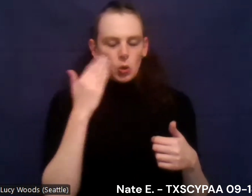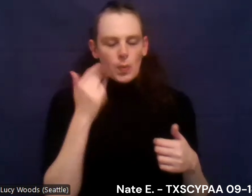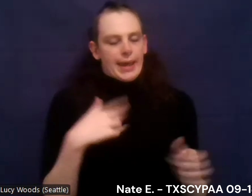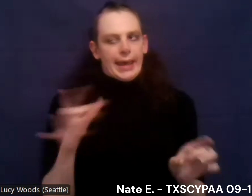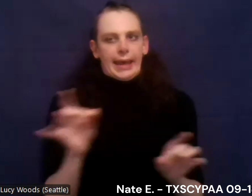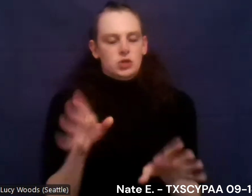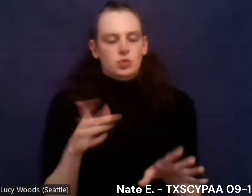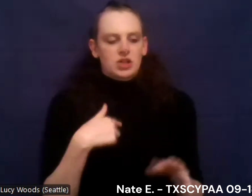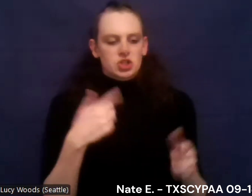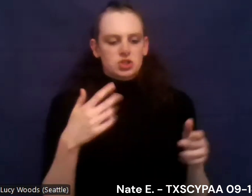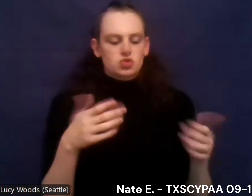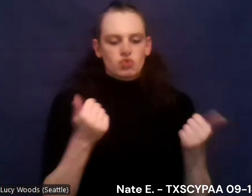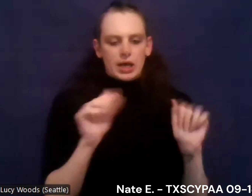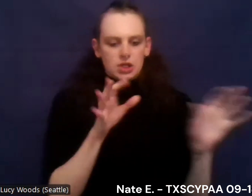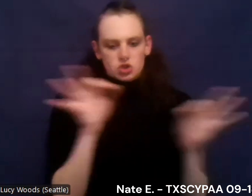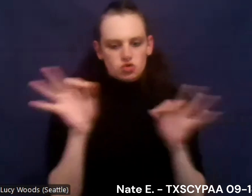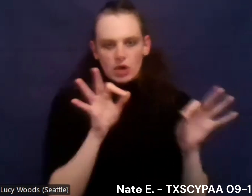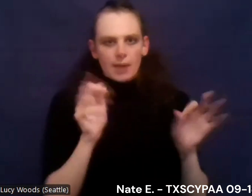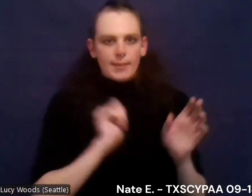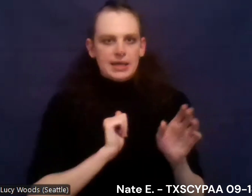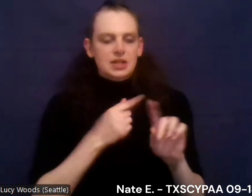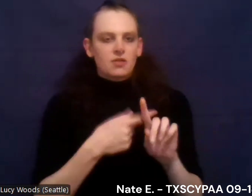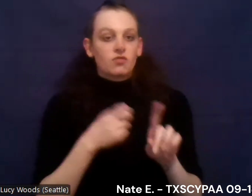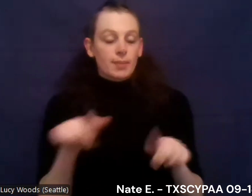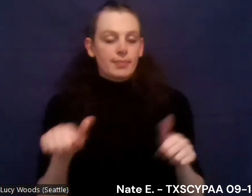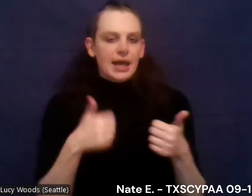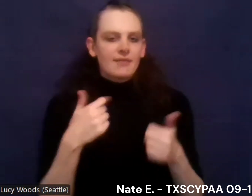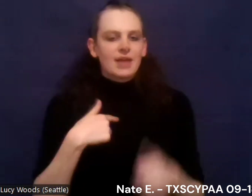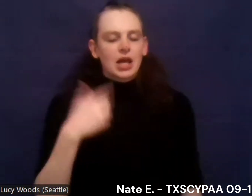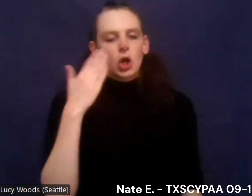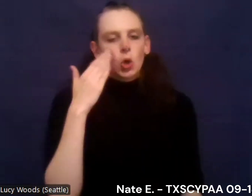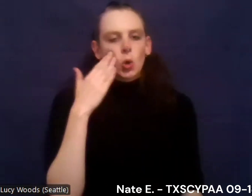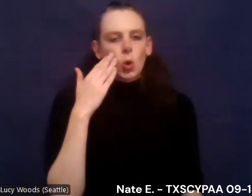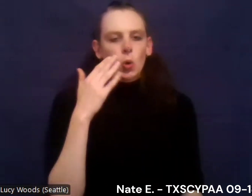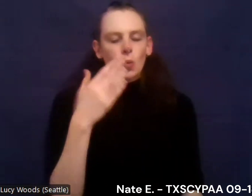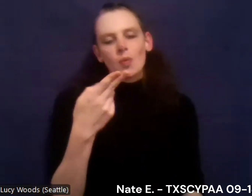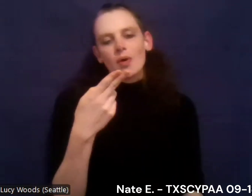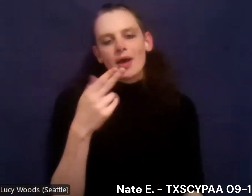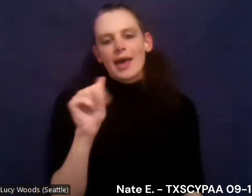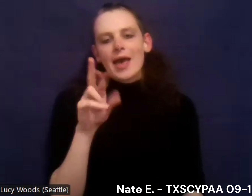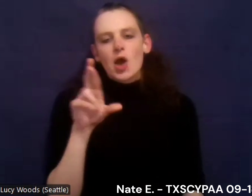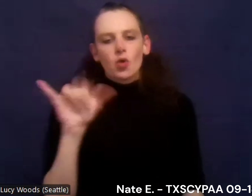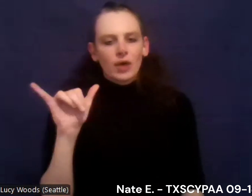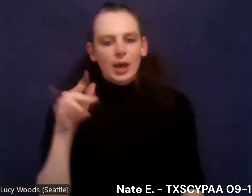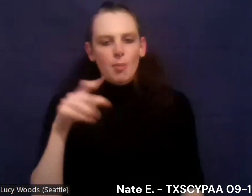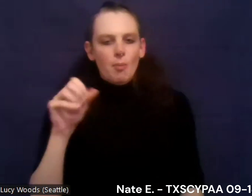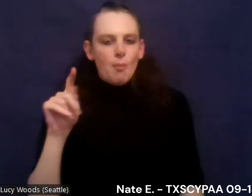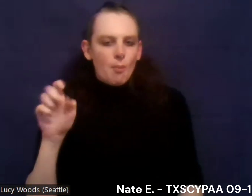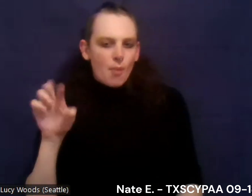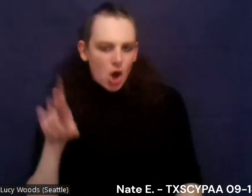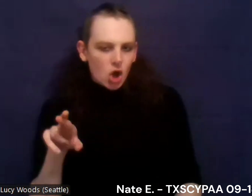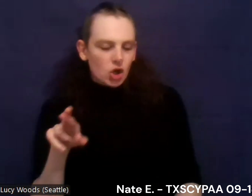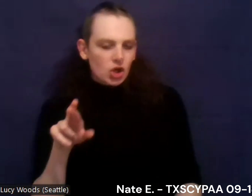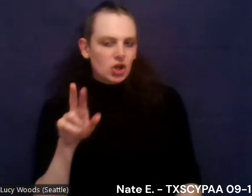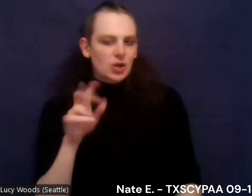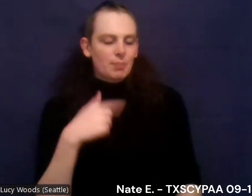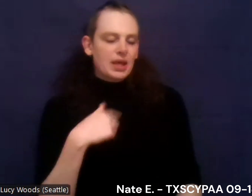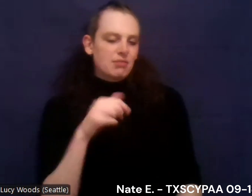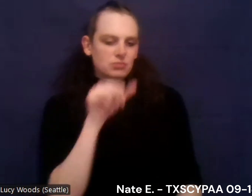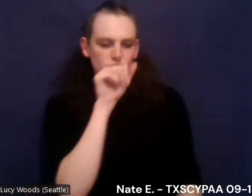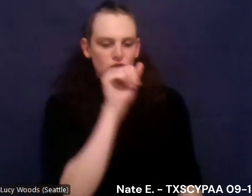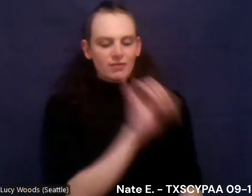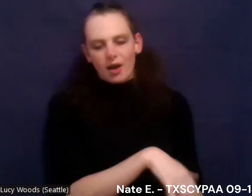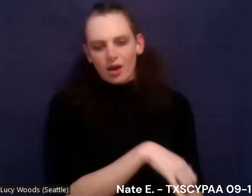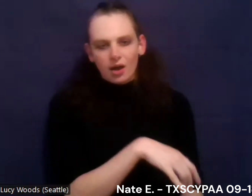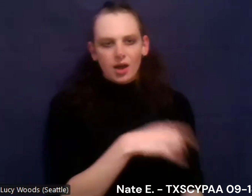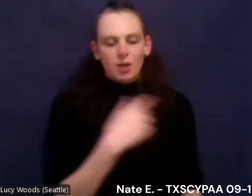distract myself. I'm sure we got some Harry Potter people in here. For me, that was life, man. I found a way to escape. I didn't